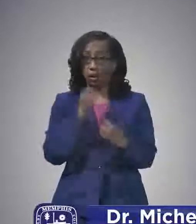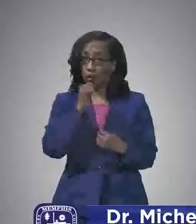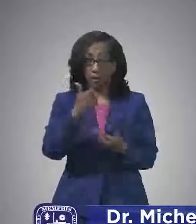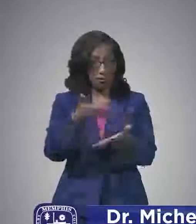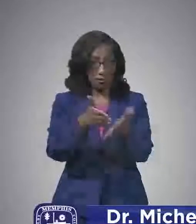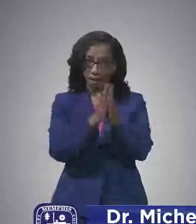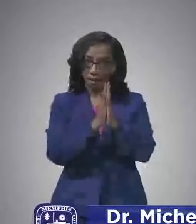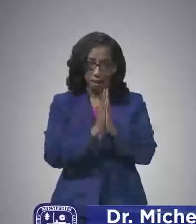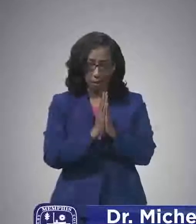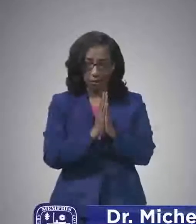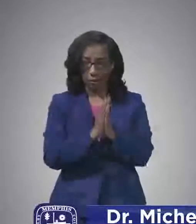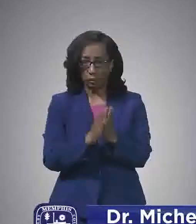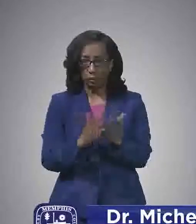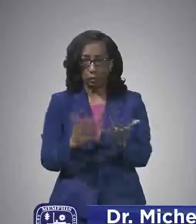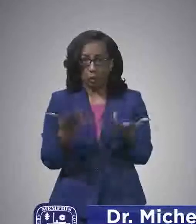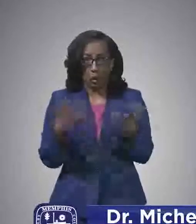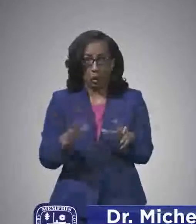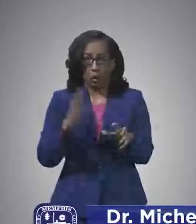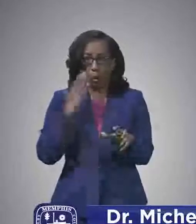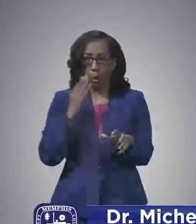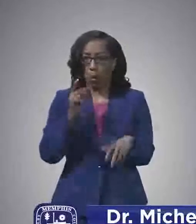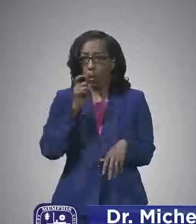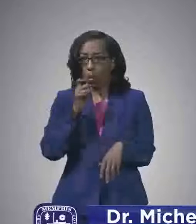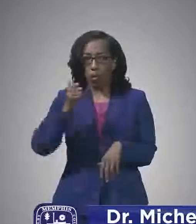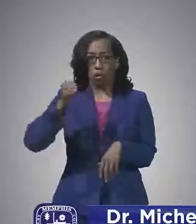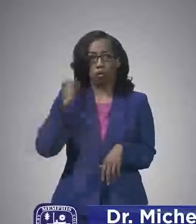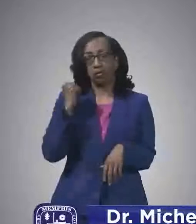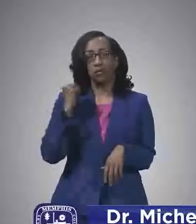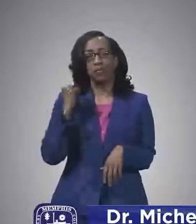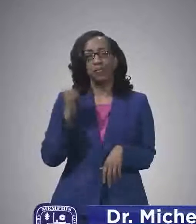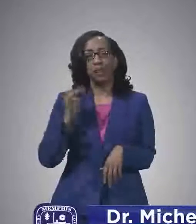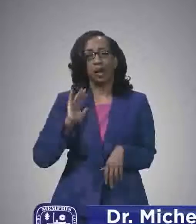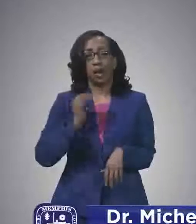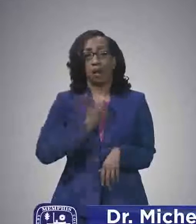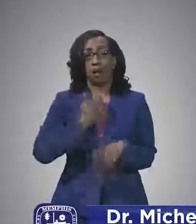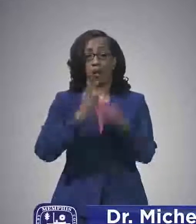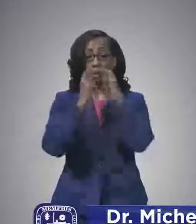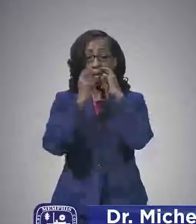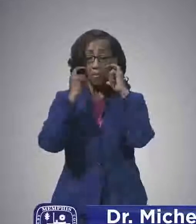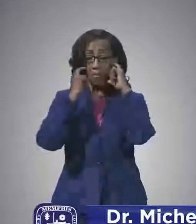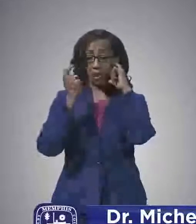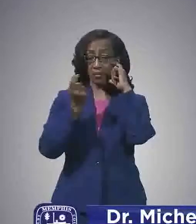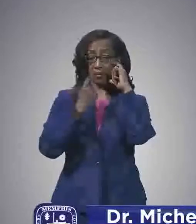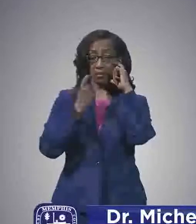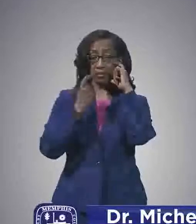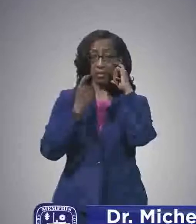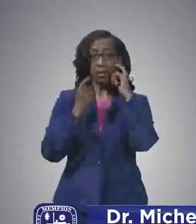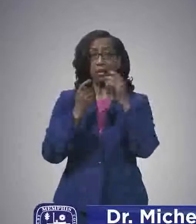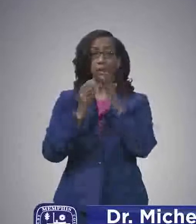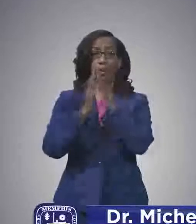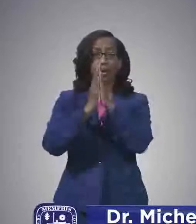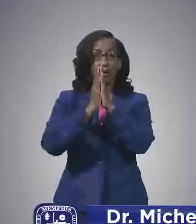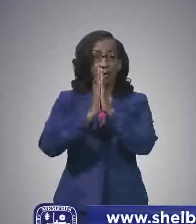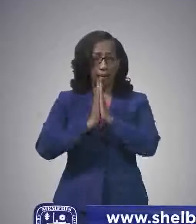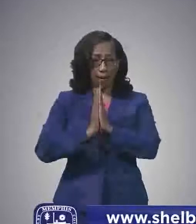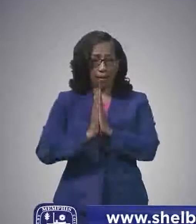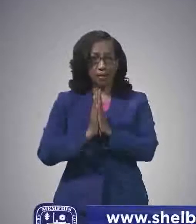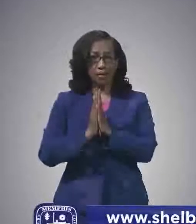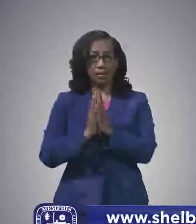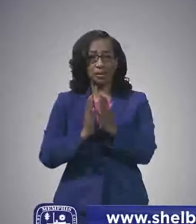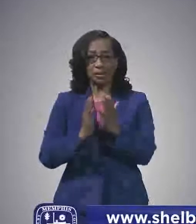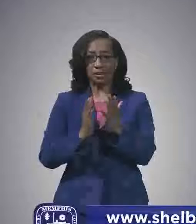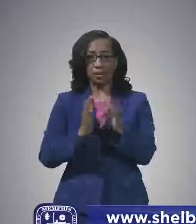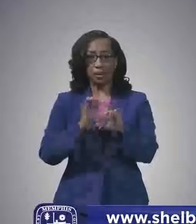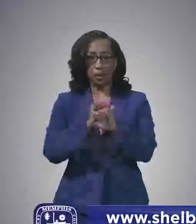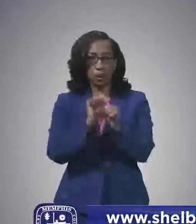information. Our mask mandate asks that we work with